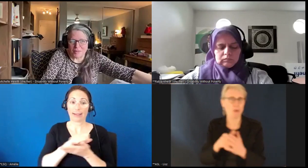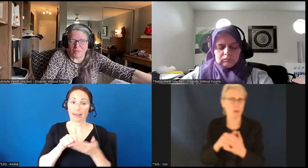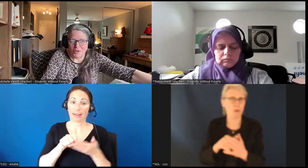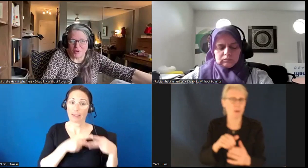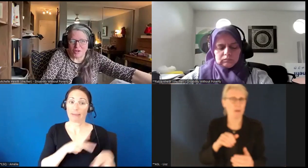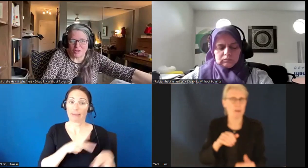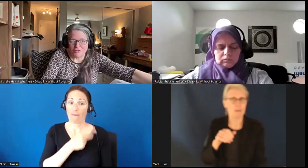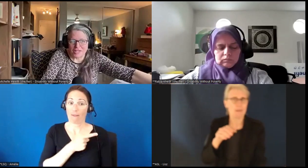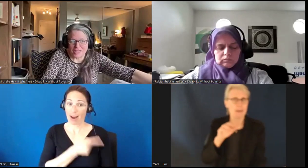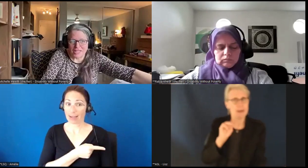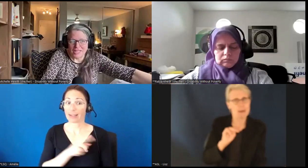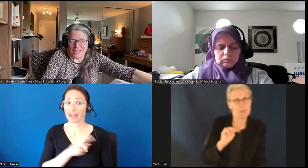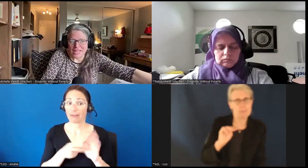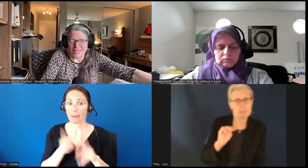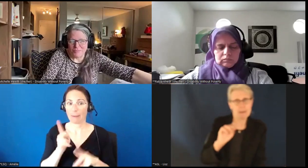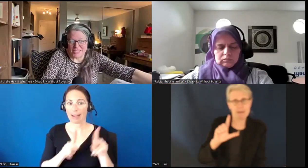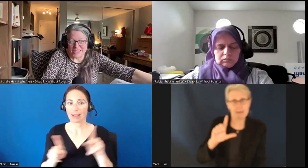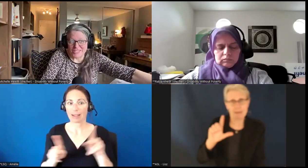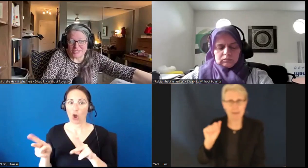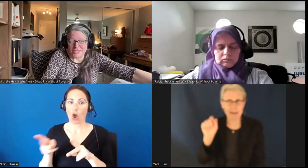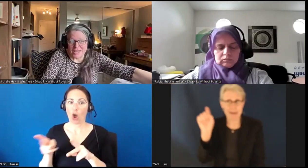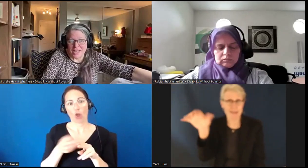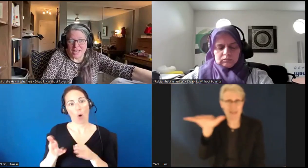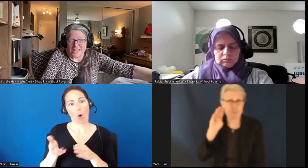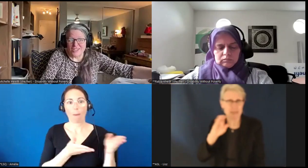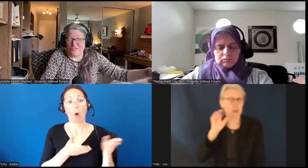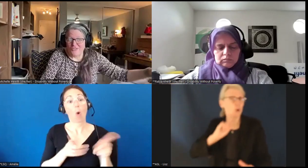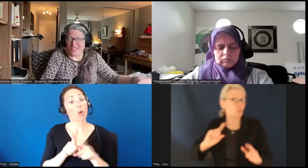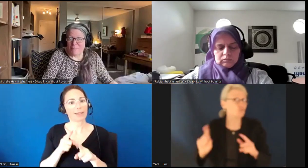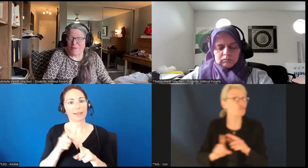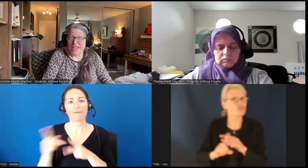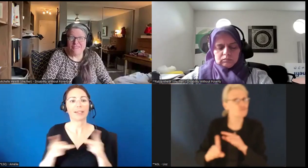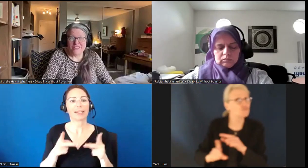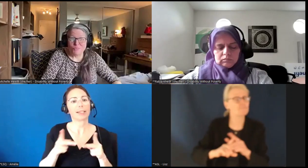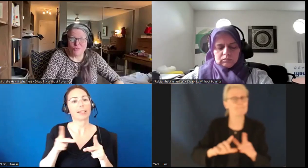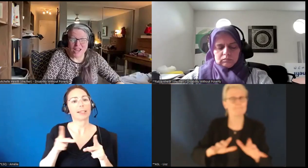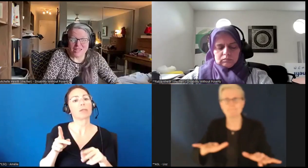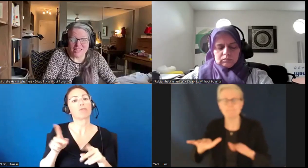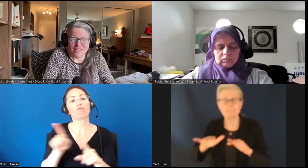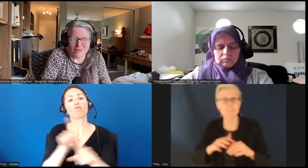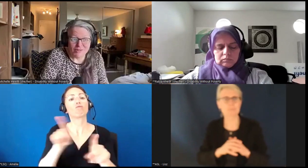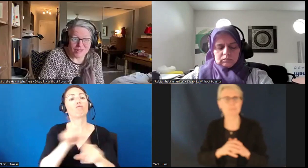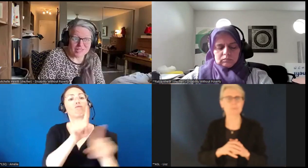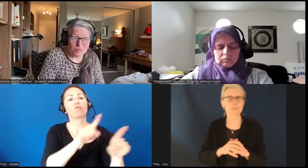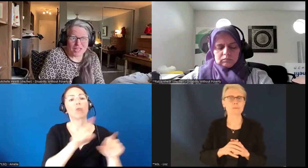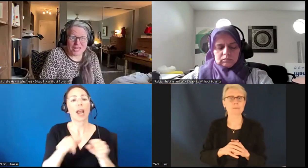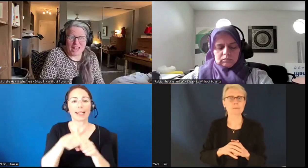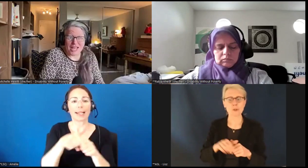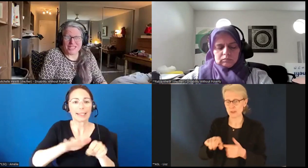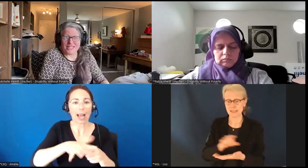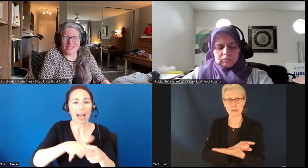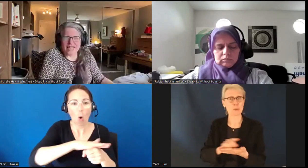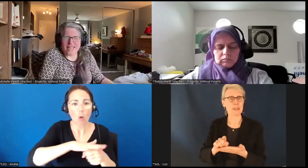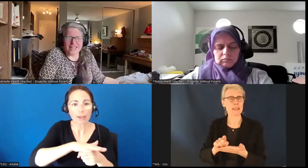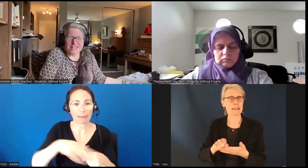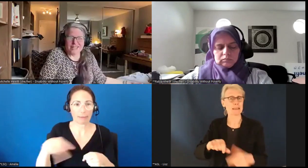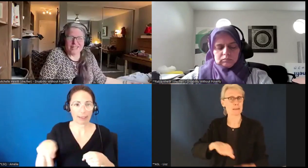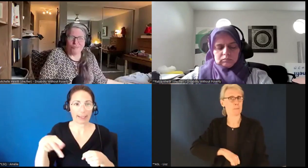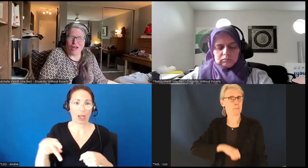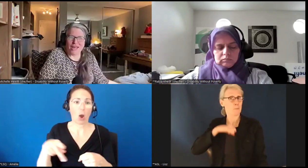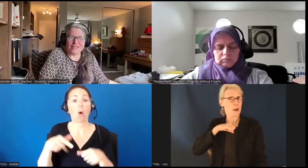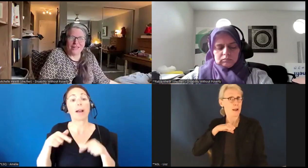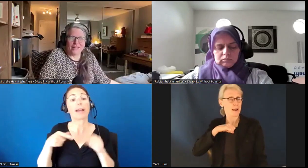as people who are currently in the positions. And so, for example, here it's Pride in Kelowna this week, and next Saturday is